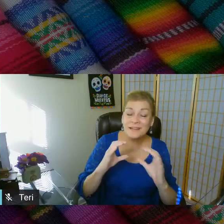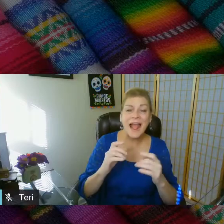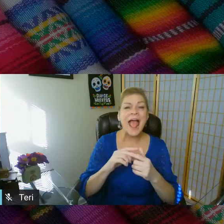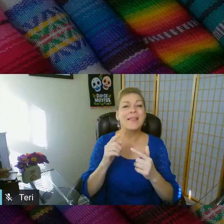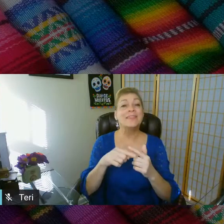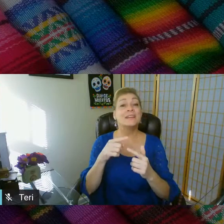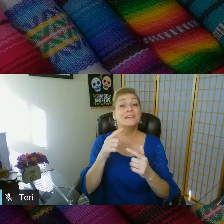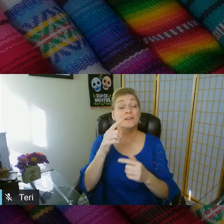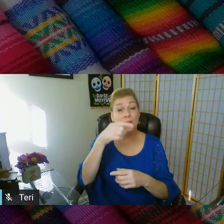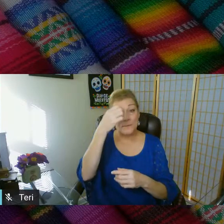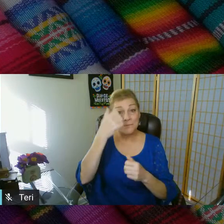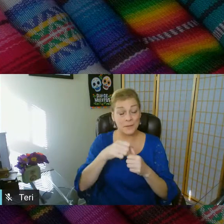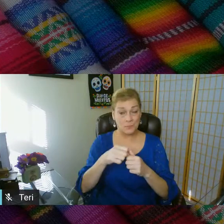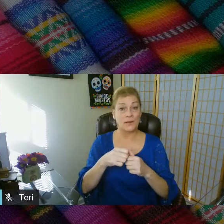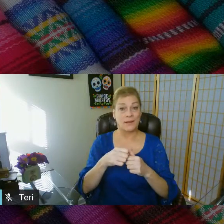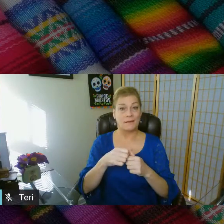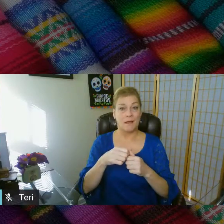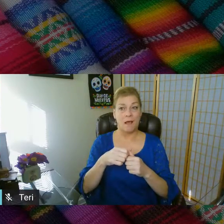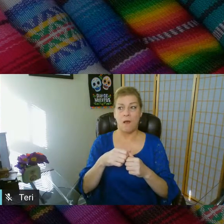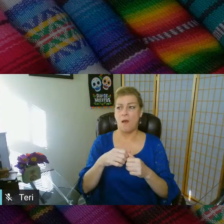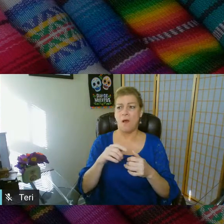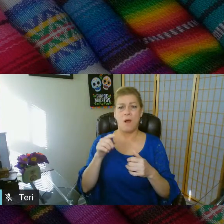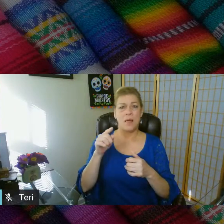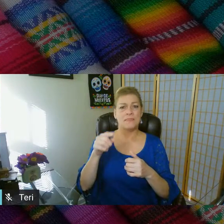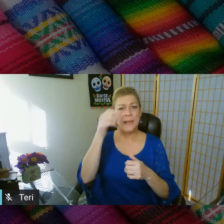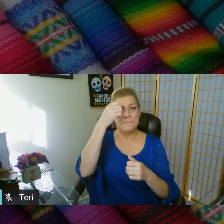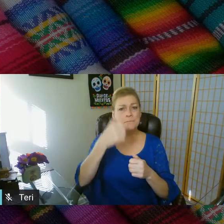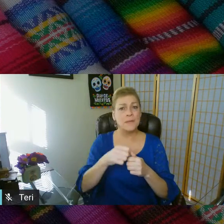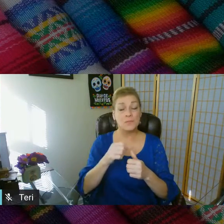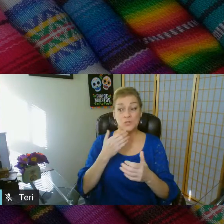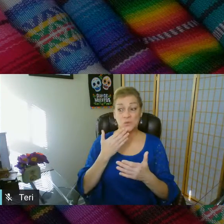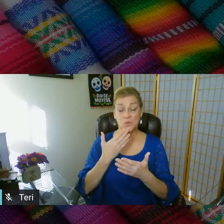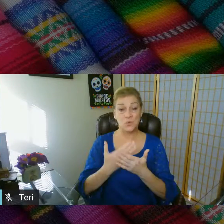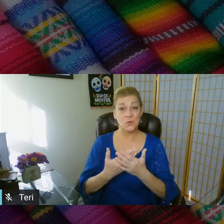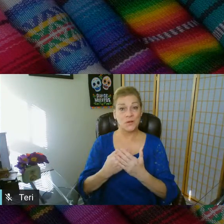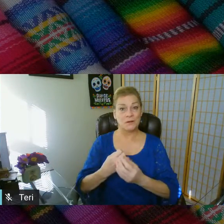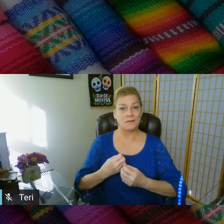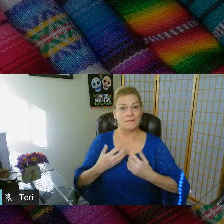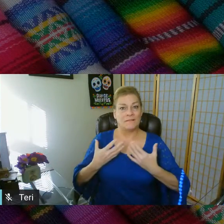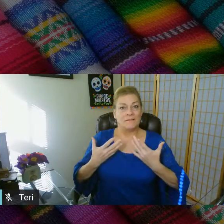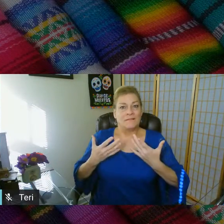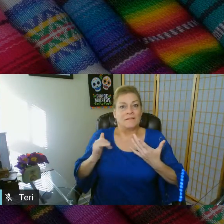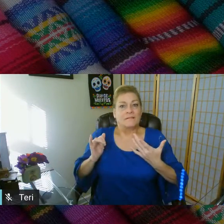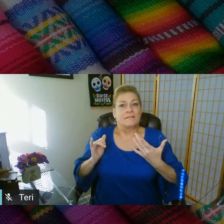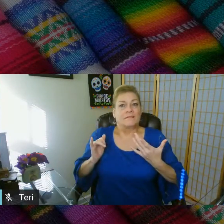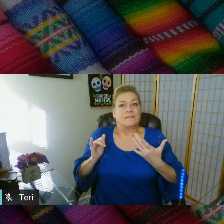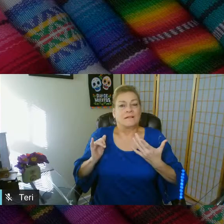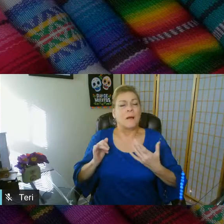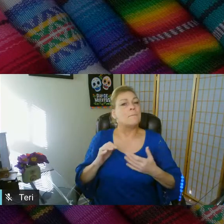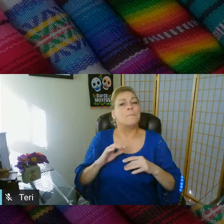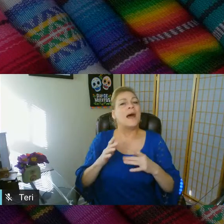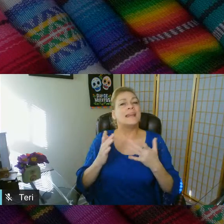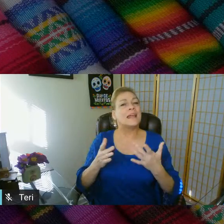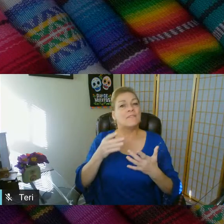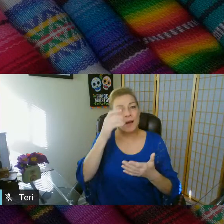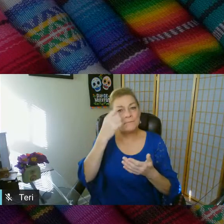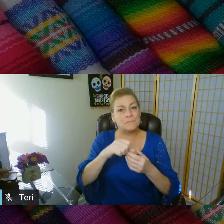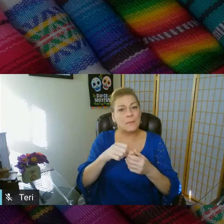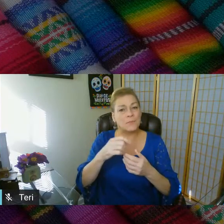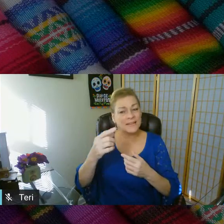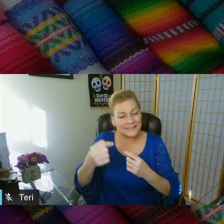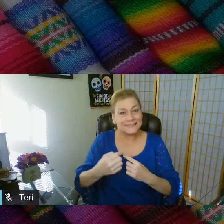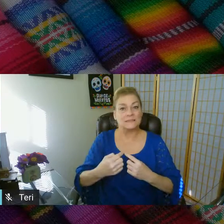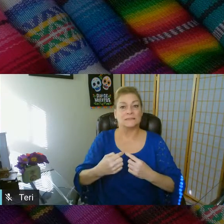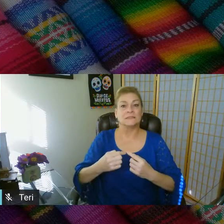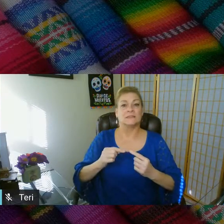memories do for us. And if we find that there's an opportunity for forgiveness and for healing and for some work in